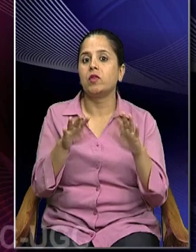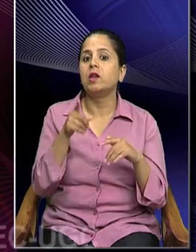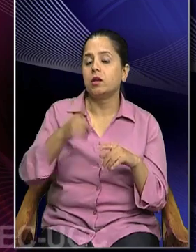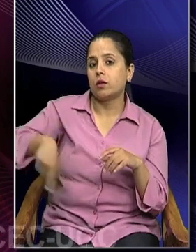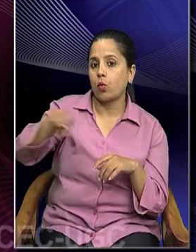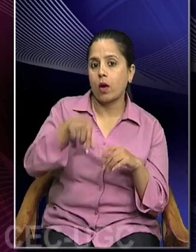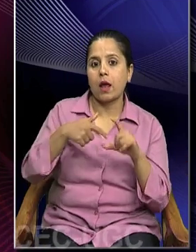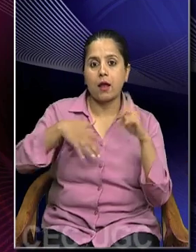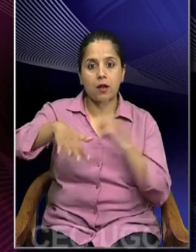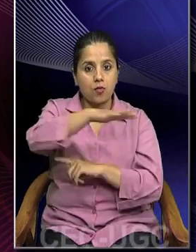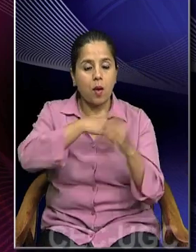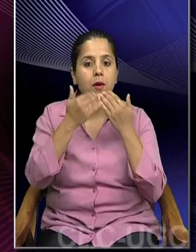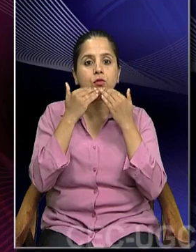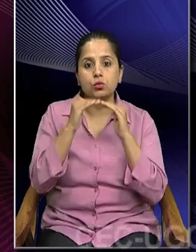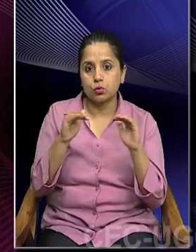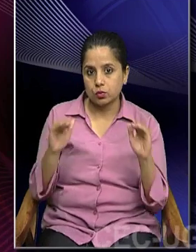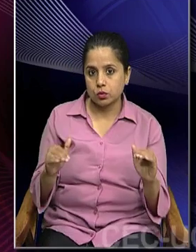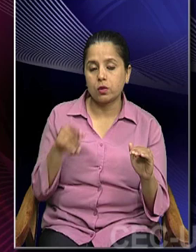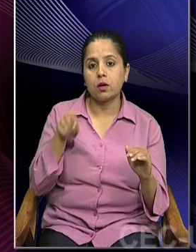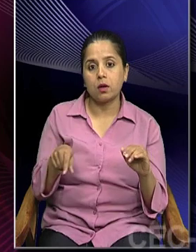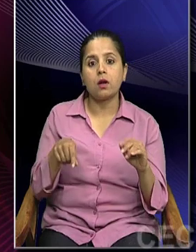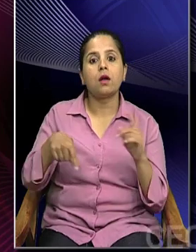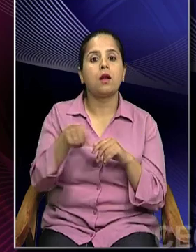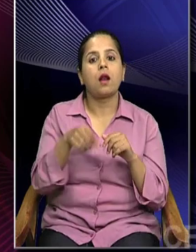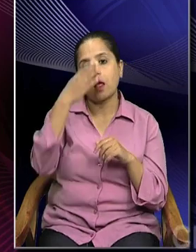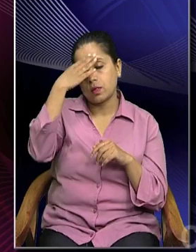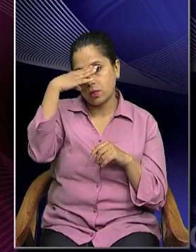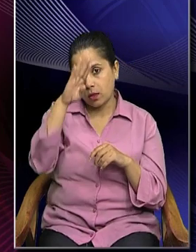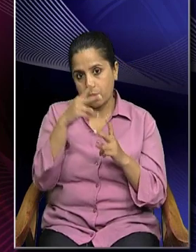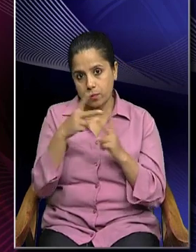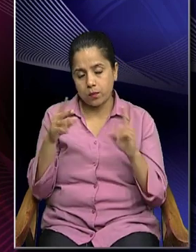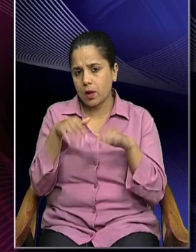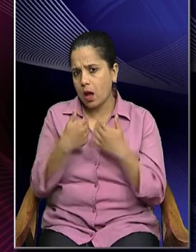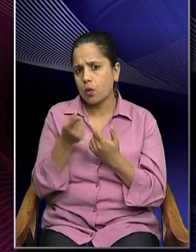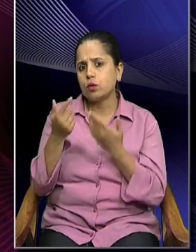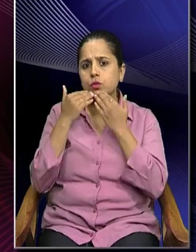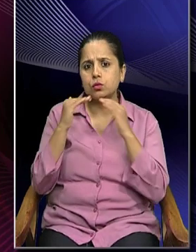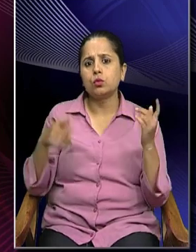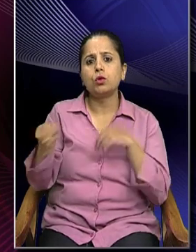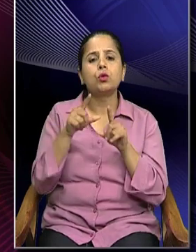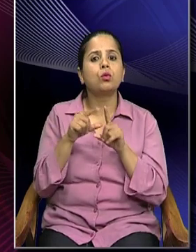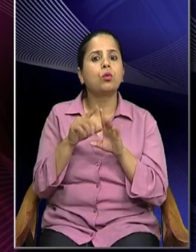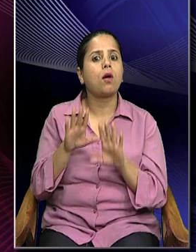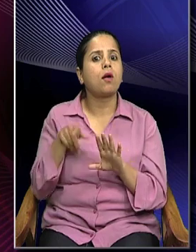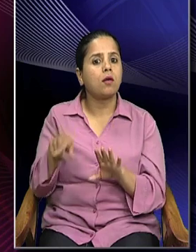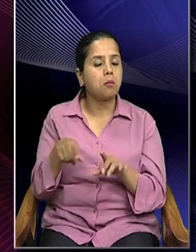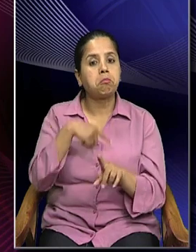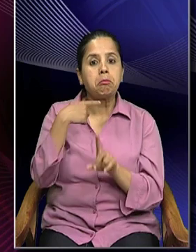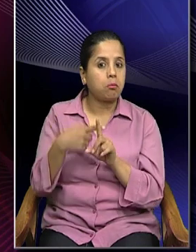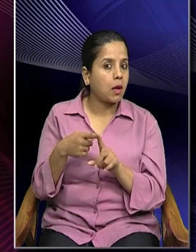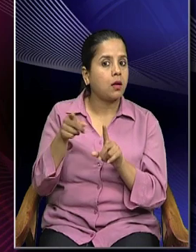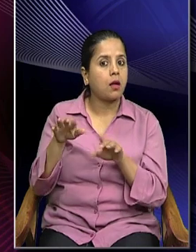of environmental student. In case of anthropology, how does the student perform as far as